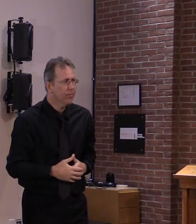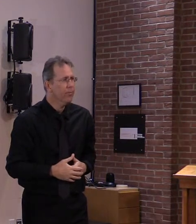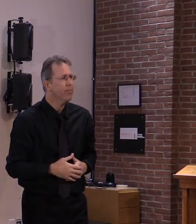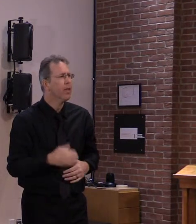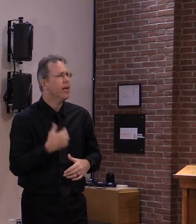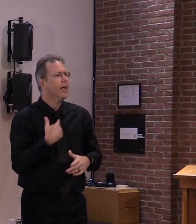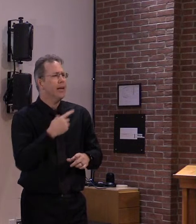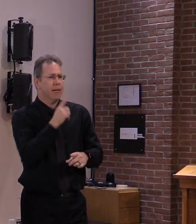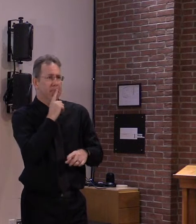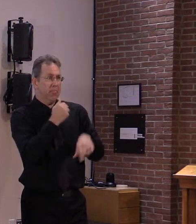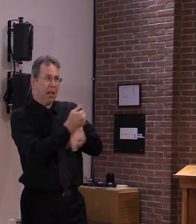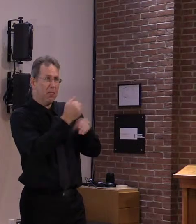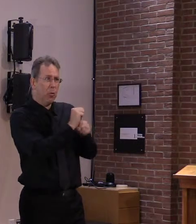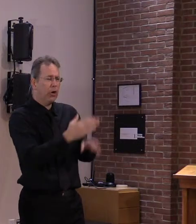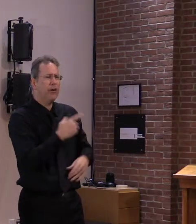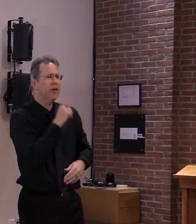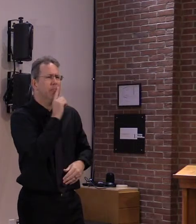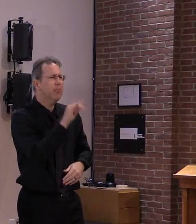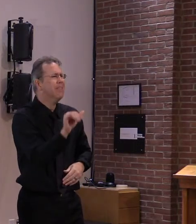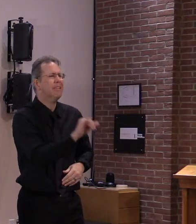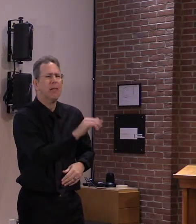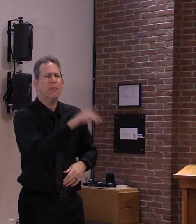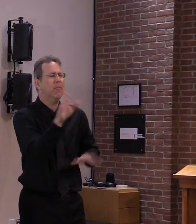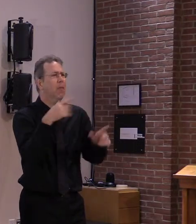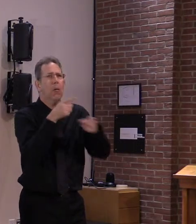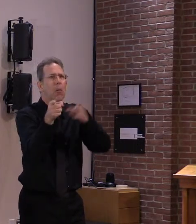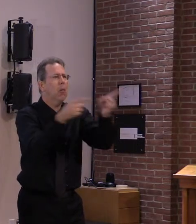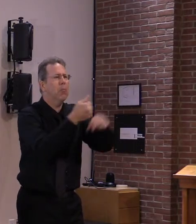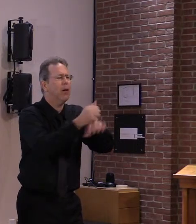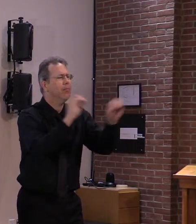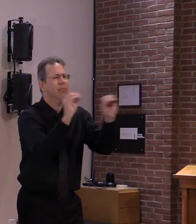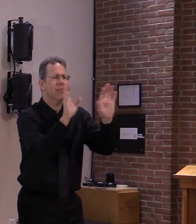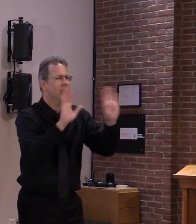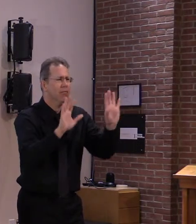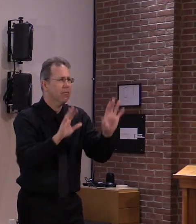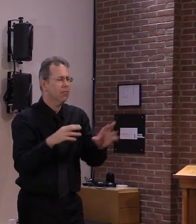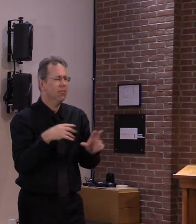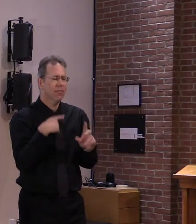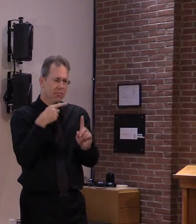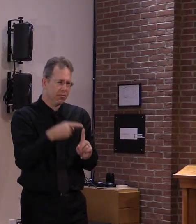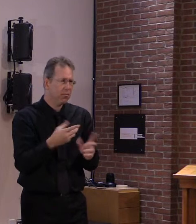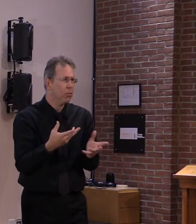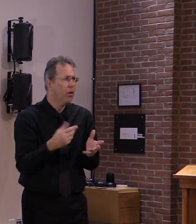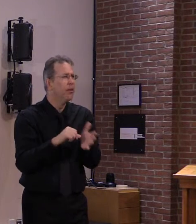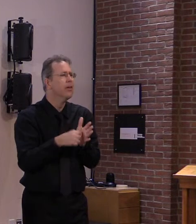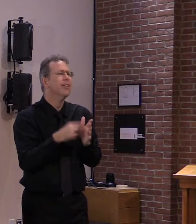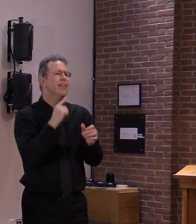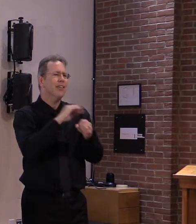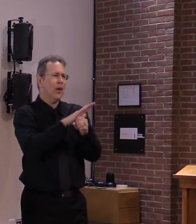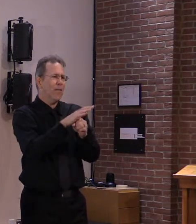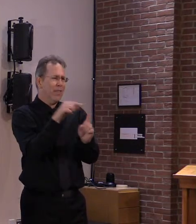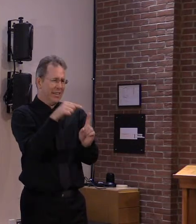Okay, thank you all very much. Appreciate it. Thank you. Guy Page, Chronicle of the Vermont State